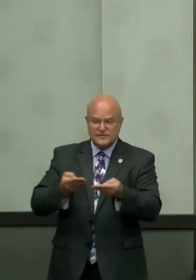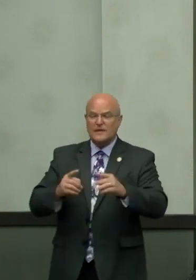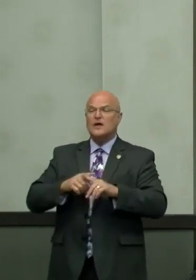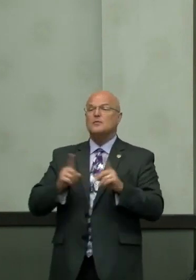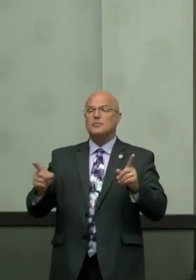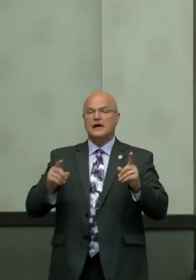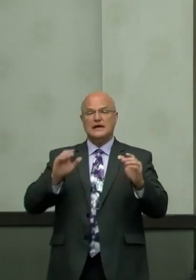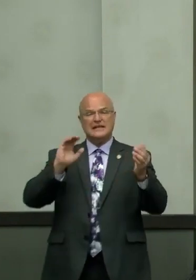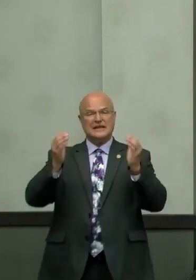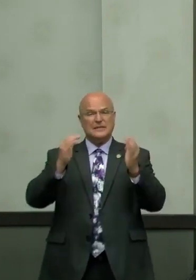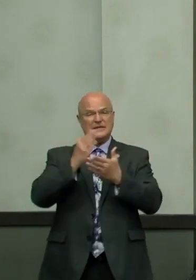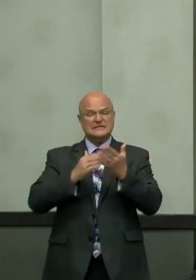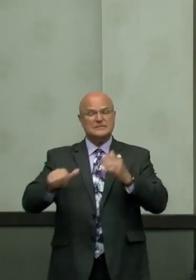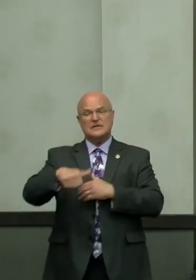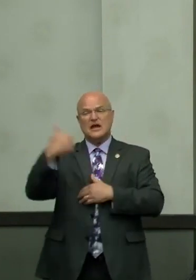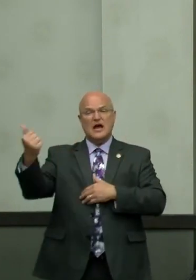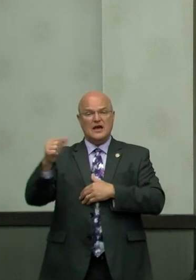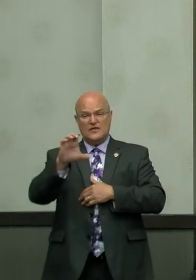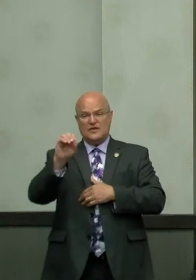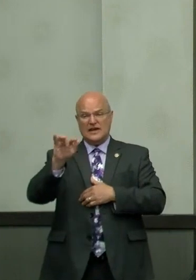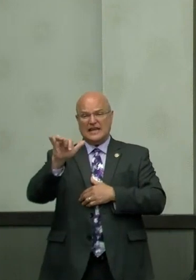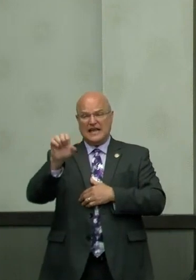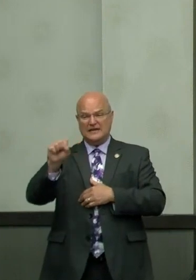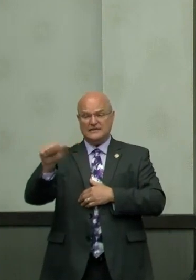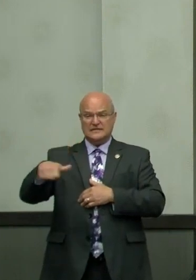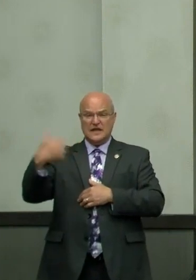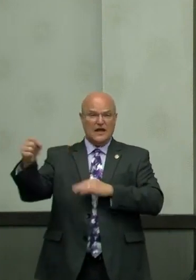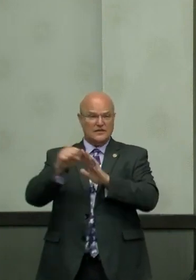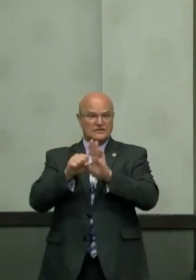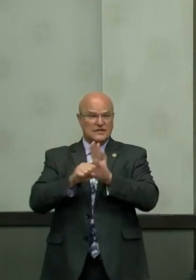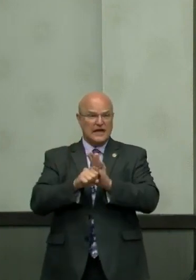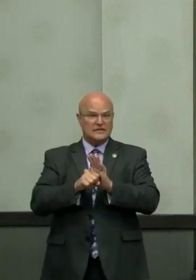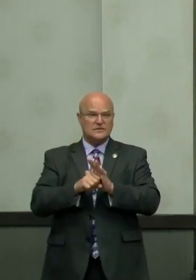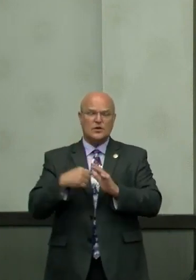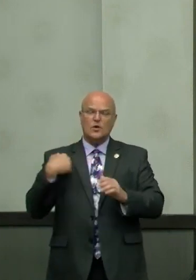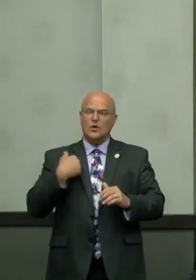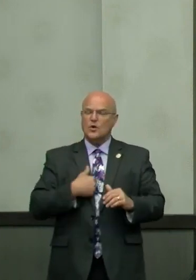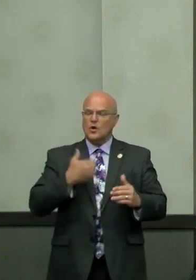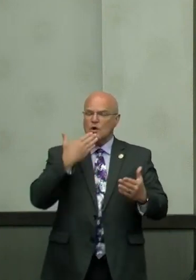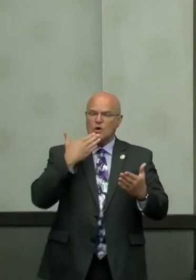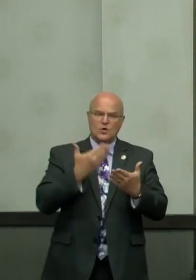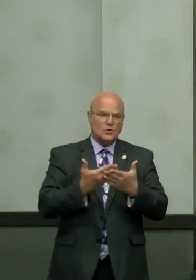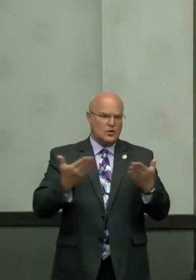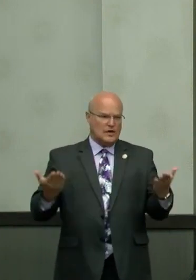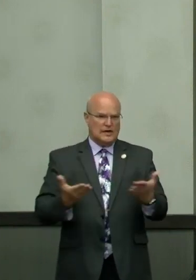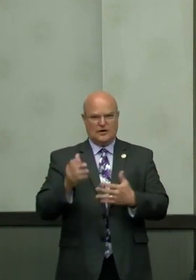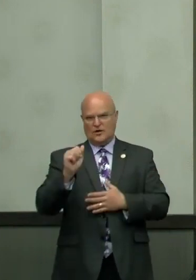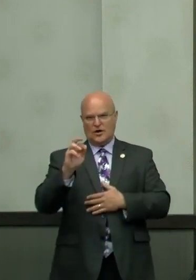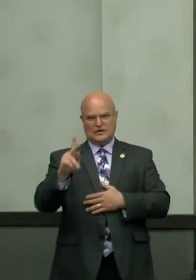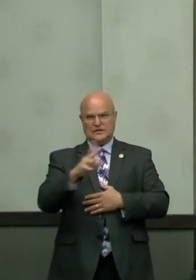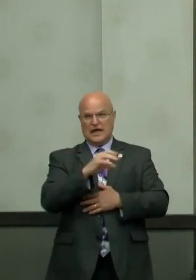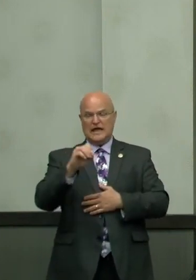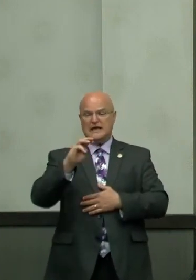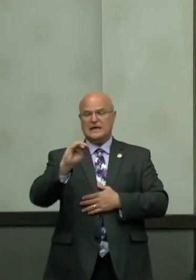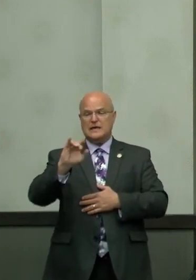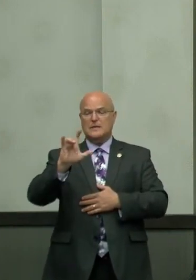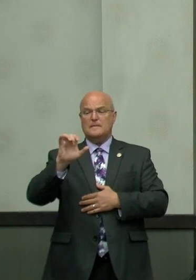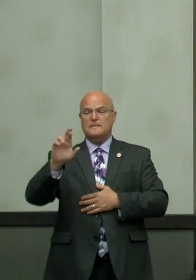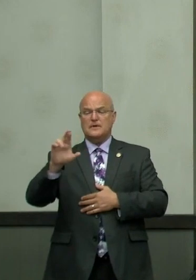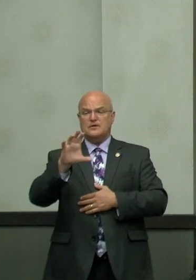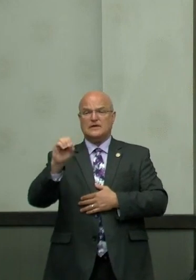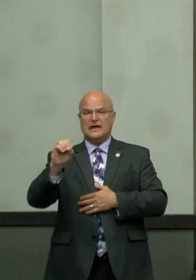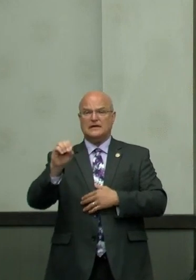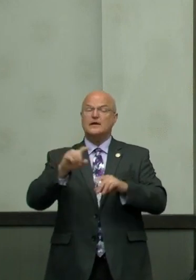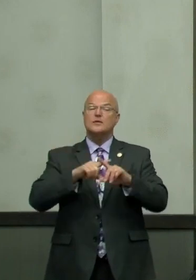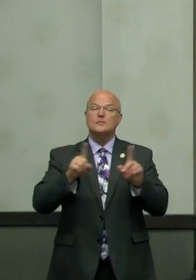you know, compared to some of our surrounding counties and other states, we're doing very, very well here in Arkansas and in Miller County. and we want